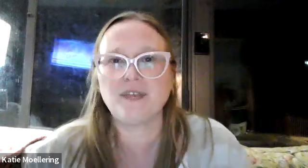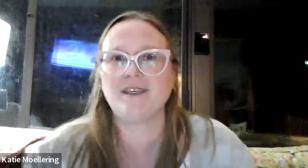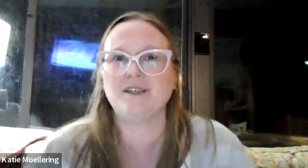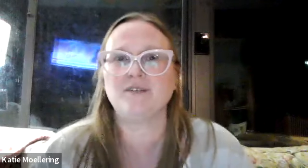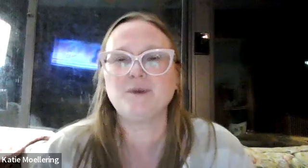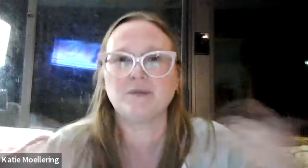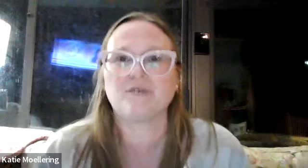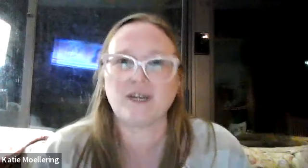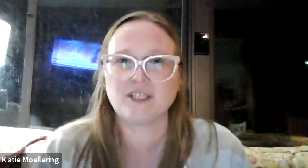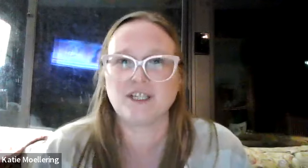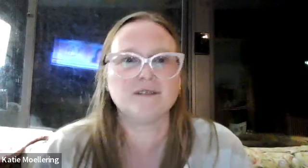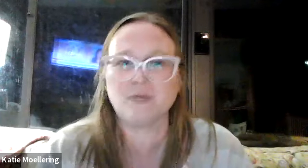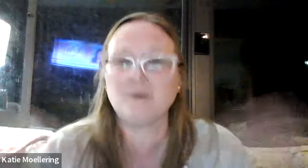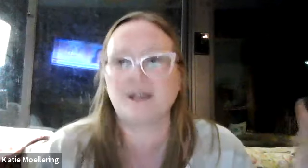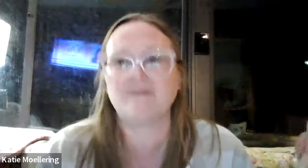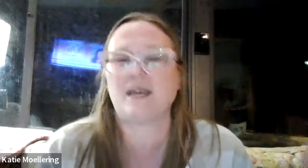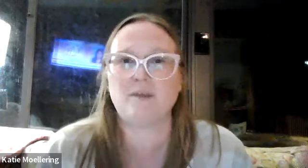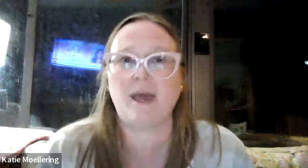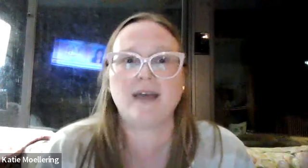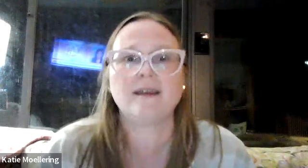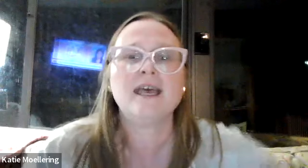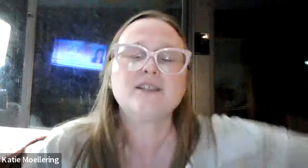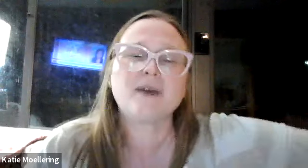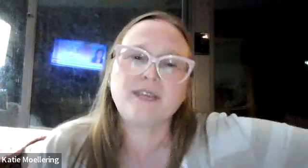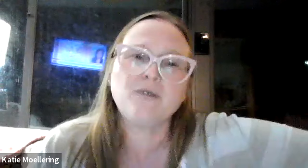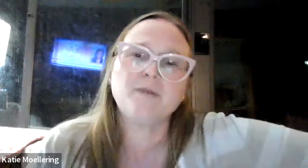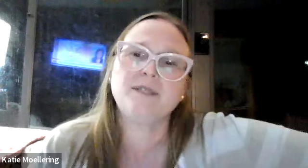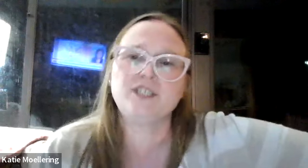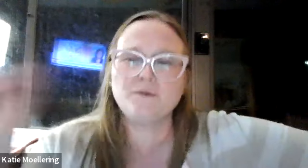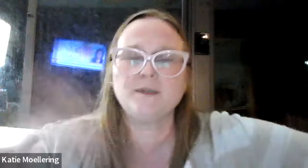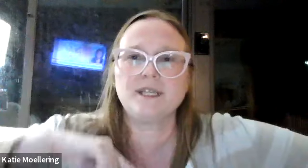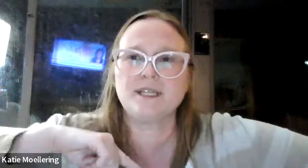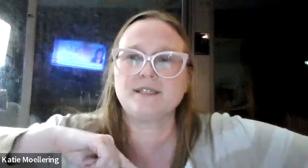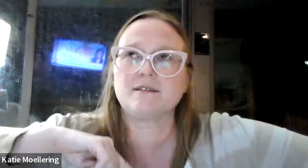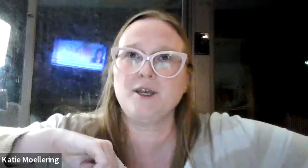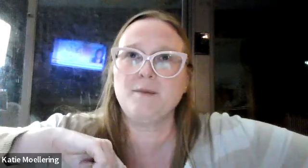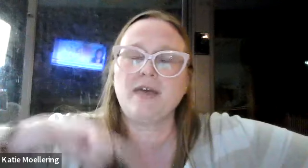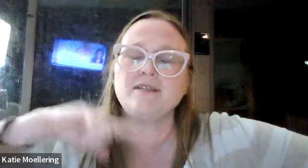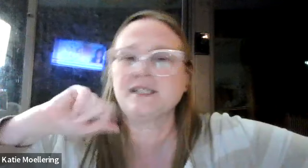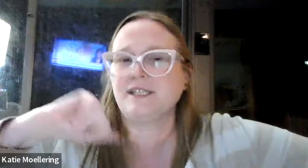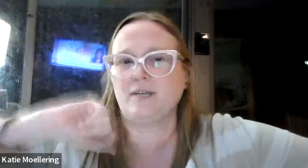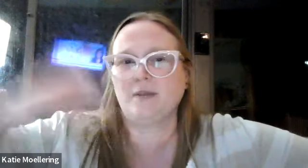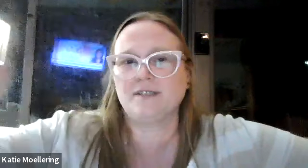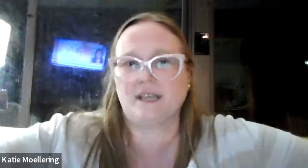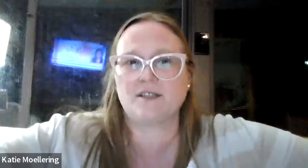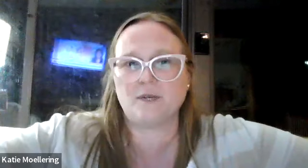thing, if you want a refresher, we would love to have you back. So I think what I'm going to do with this, I haven't sent an email to next